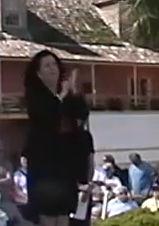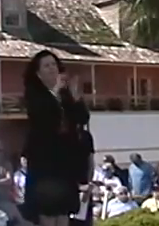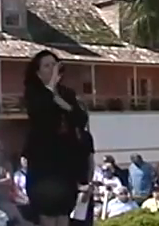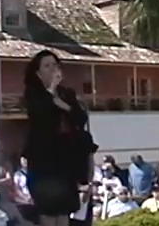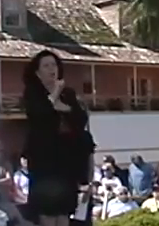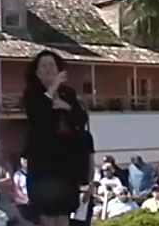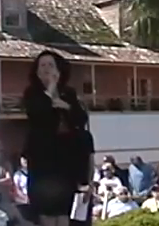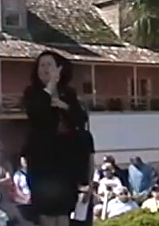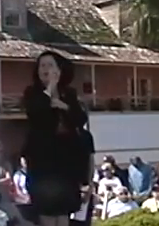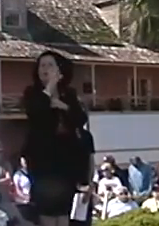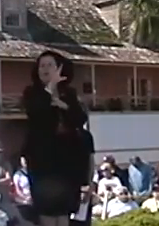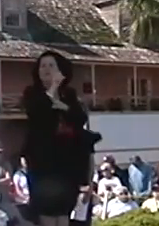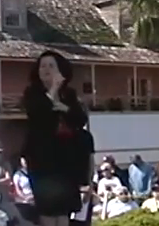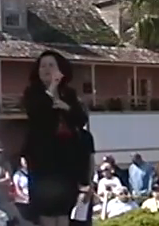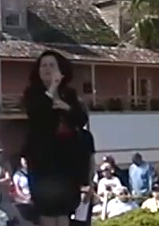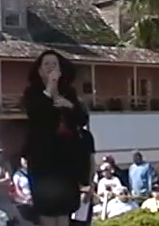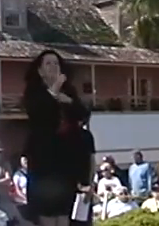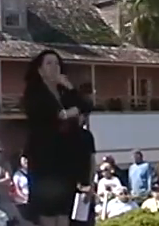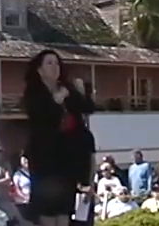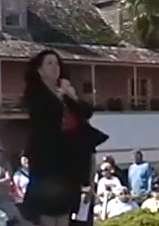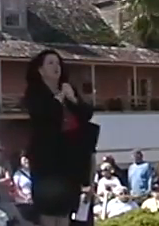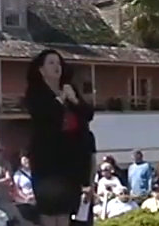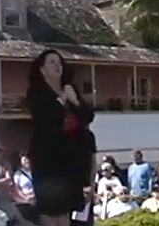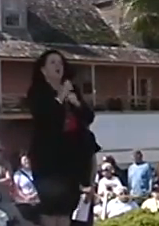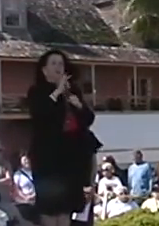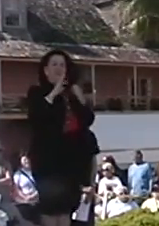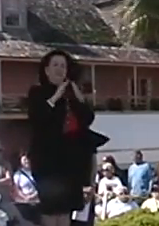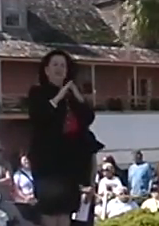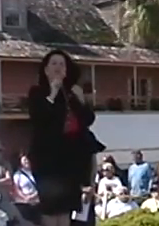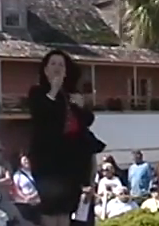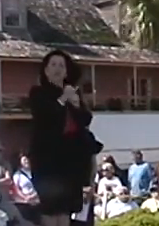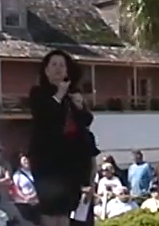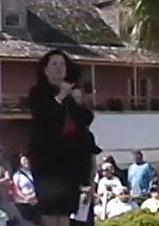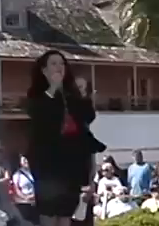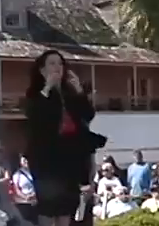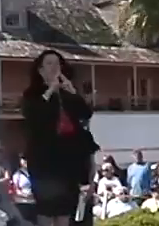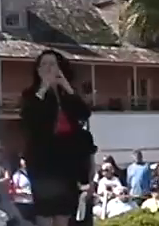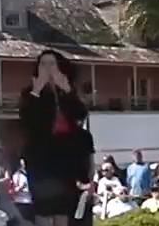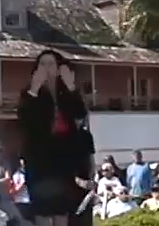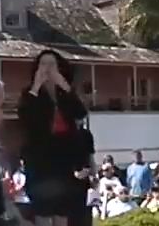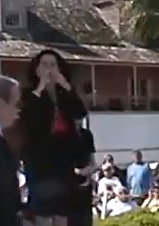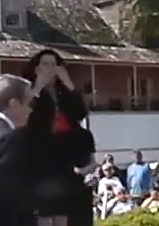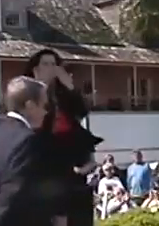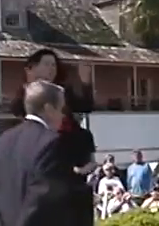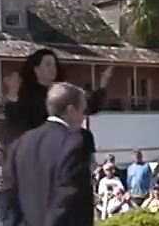the 450th anniversary of the city of St. Augustin. Muchas gracias.